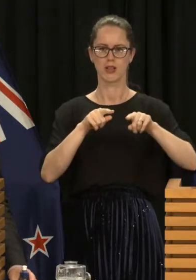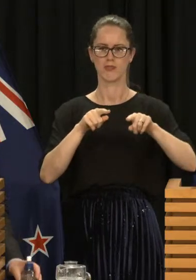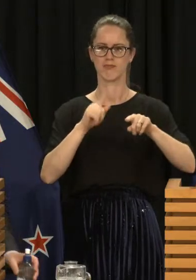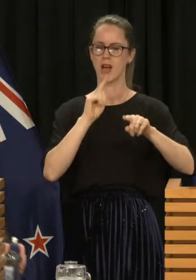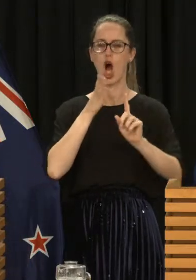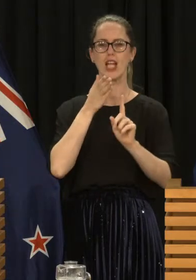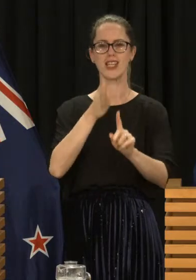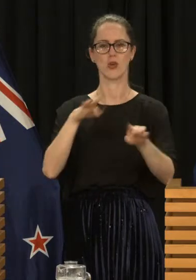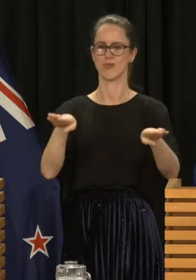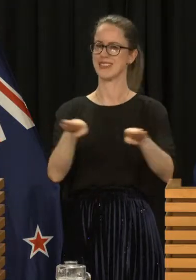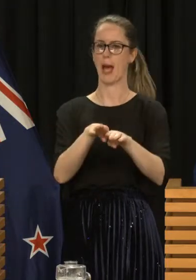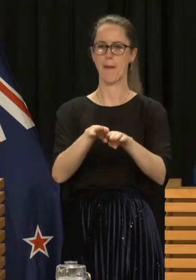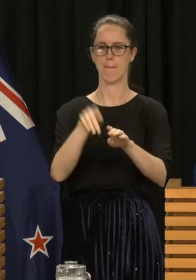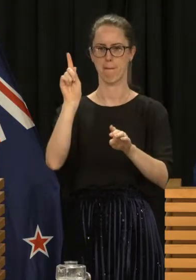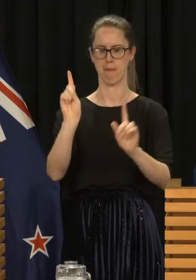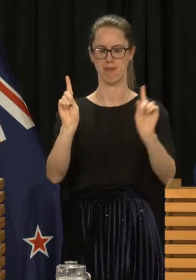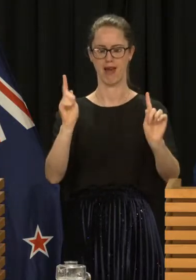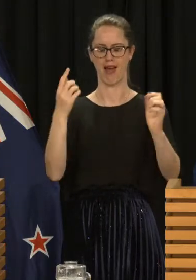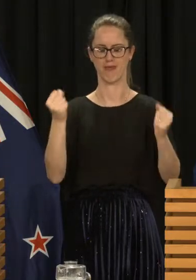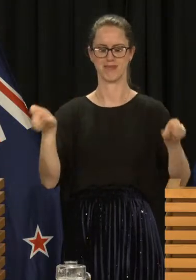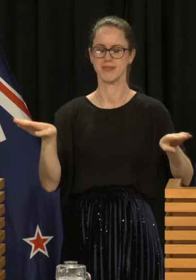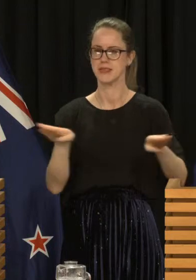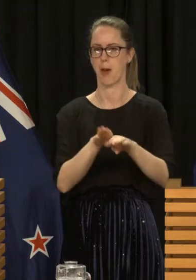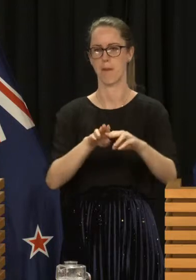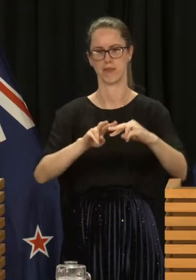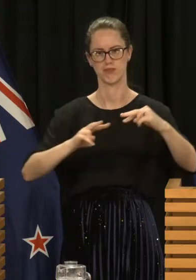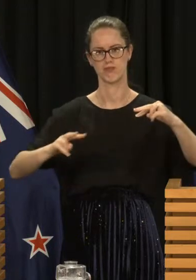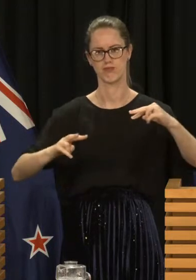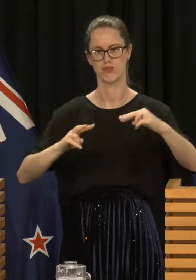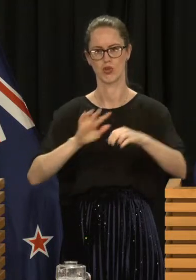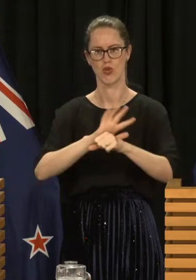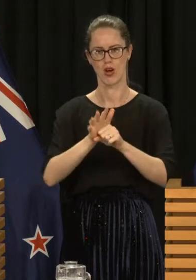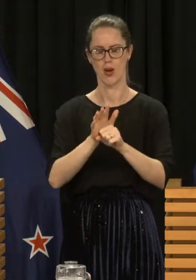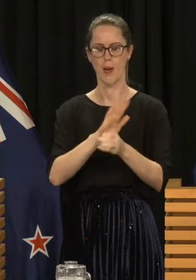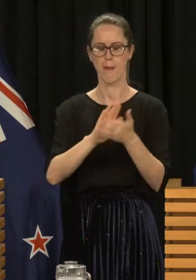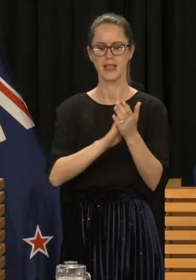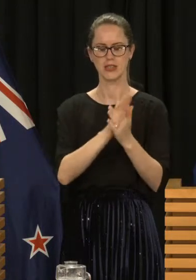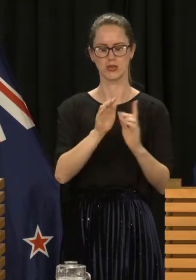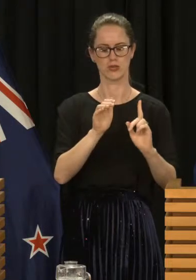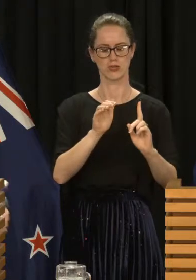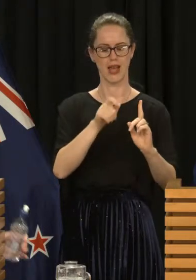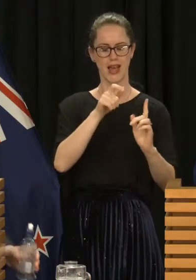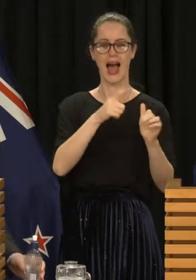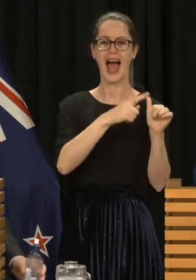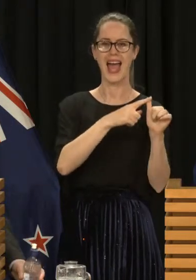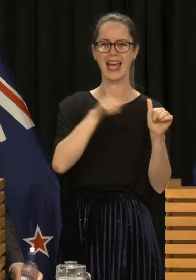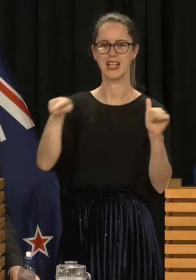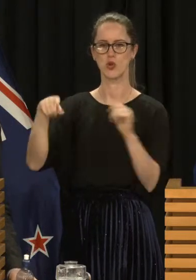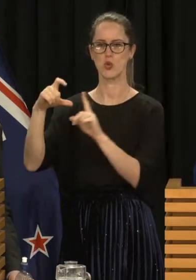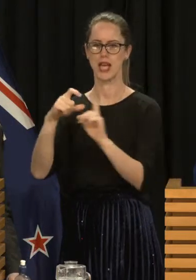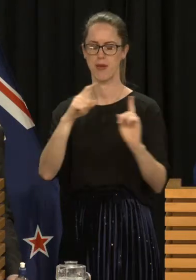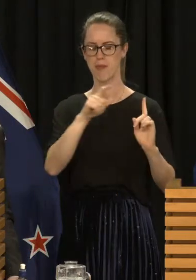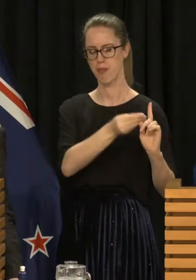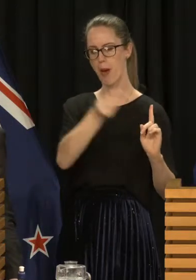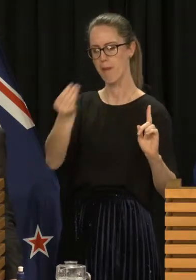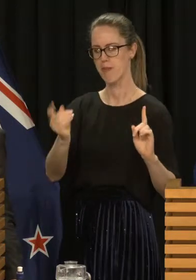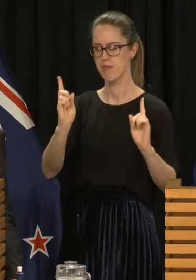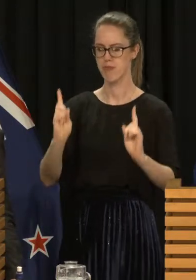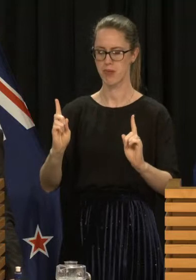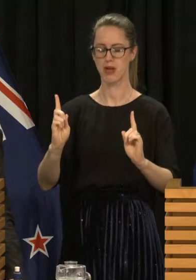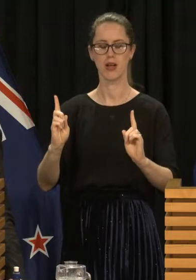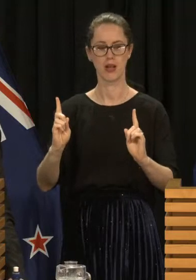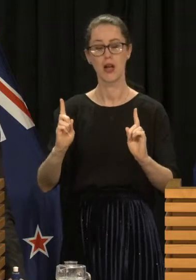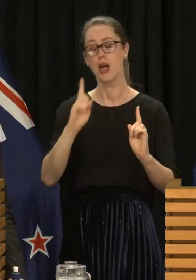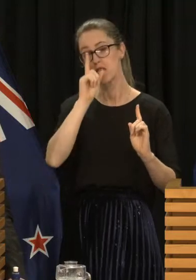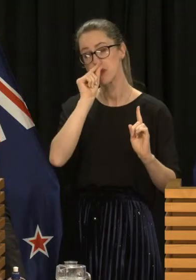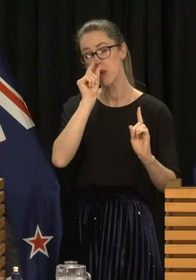identical. So that certainly is consistent with a straight transmission from A to D. From a pure science, it doesn't